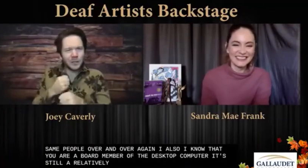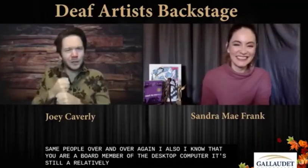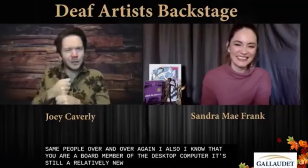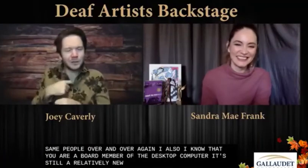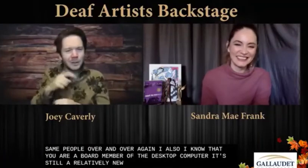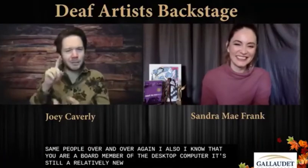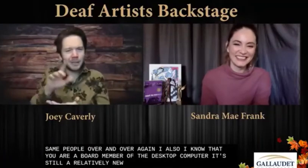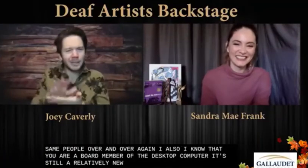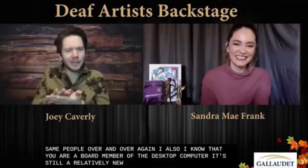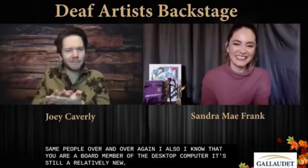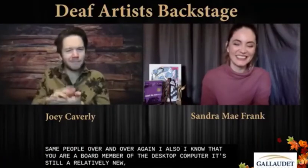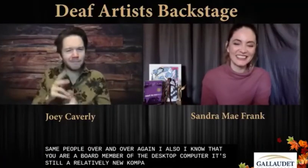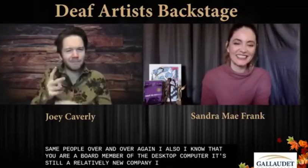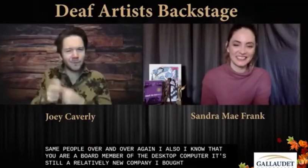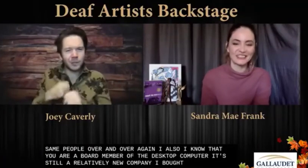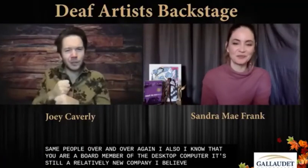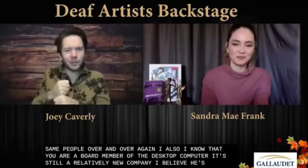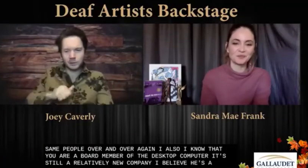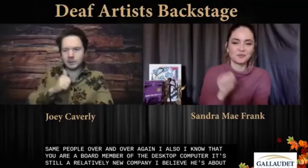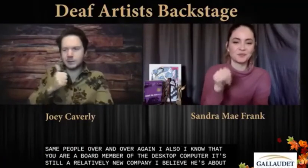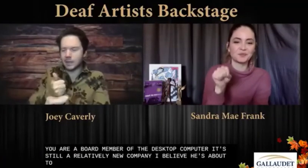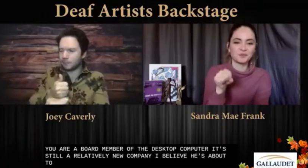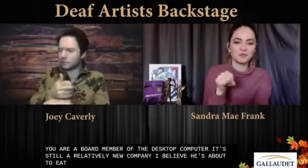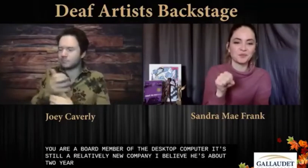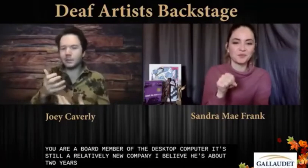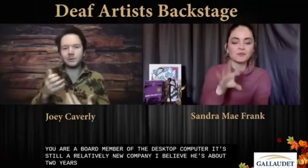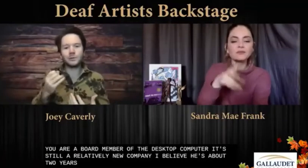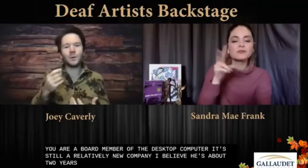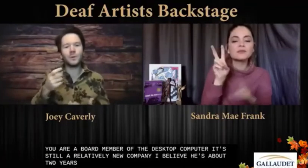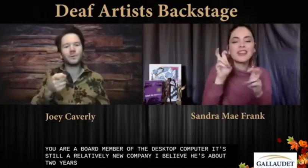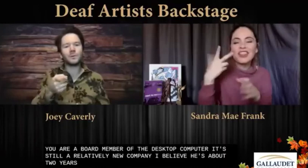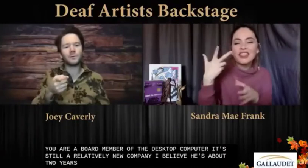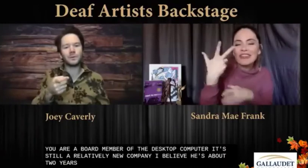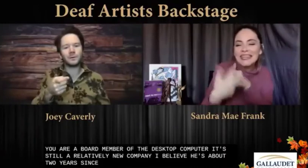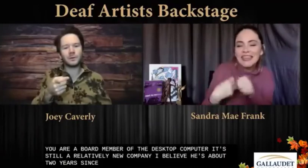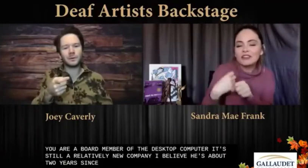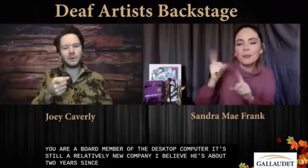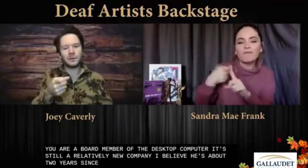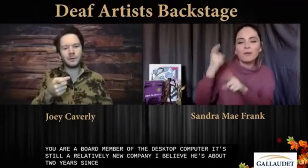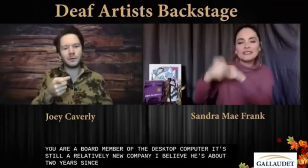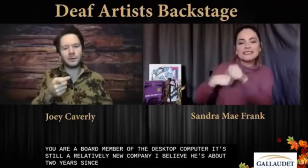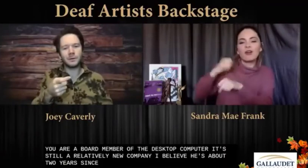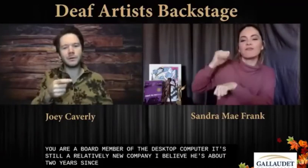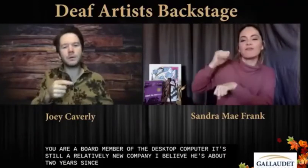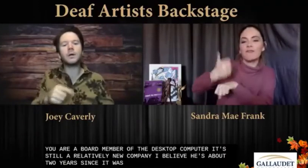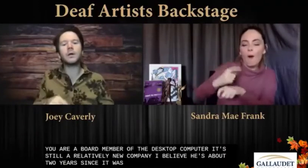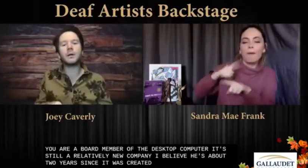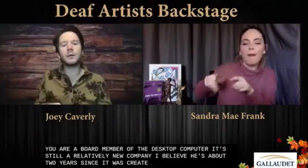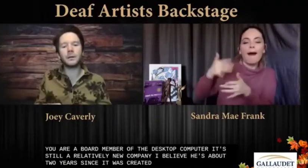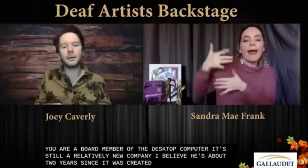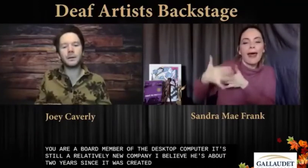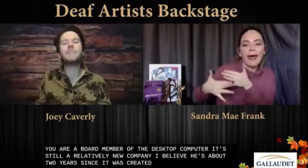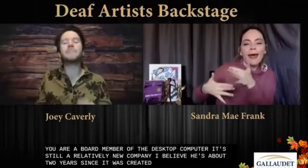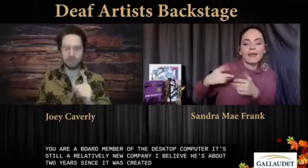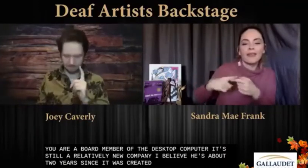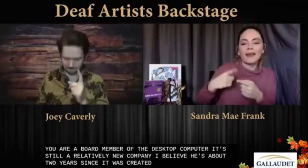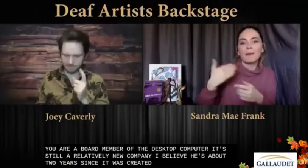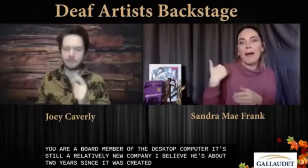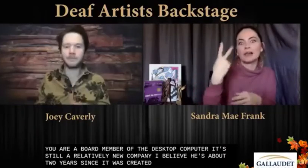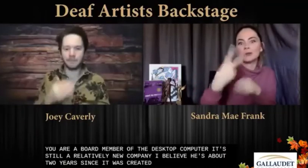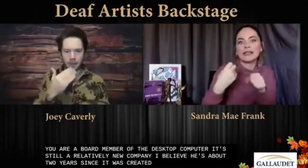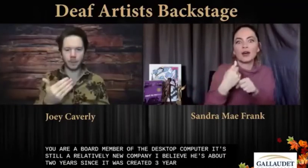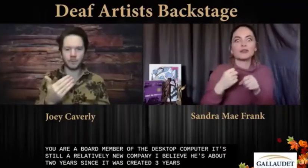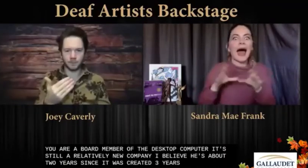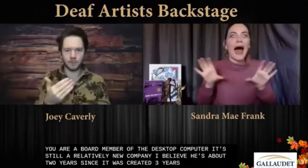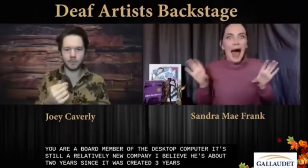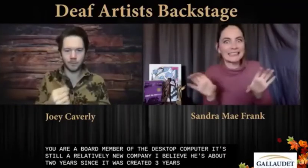new uh company I believe it's about two years uh since uh it was created three